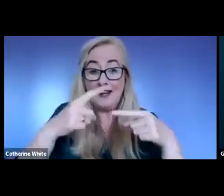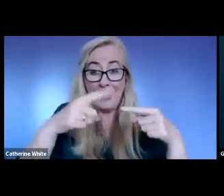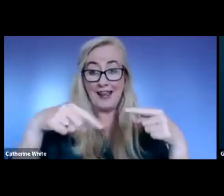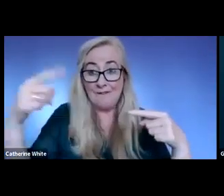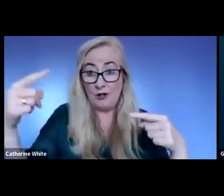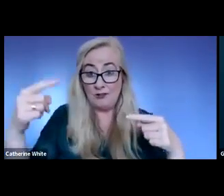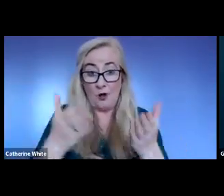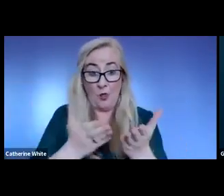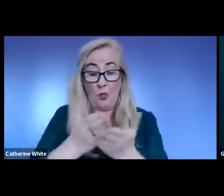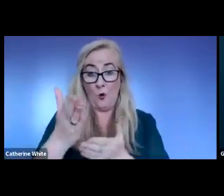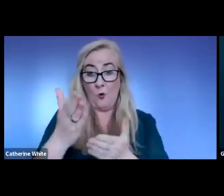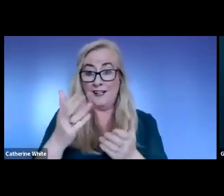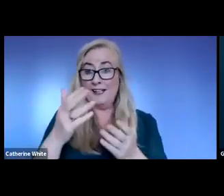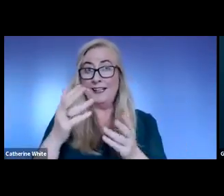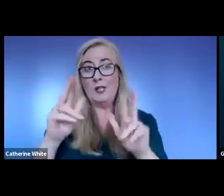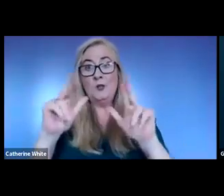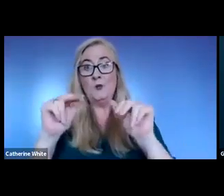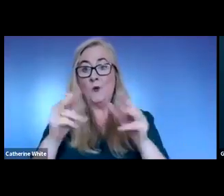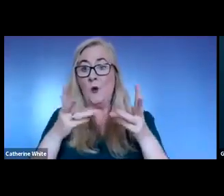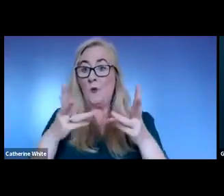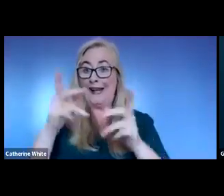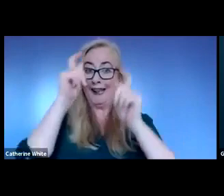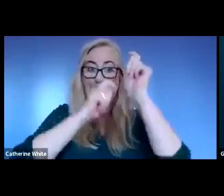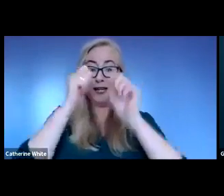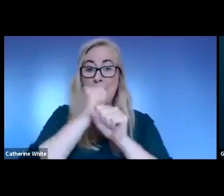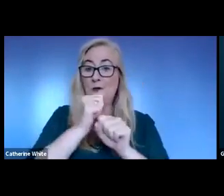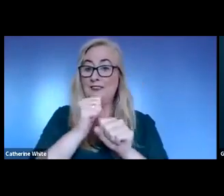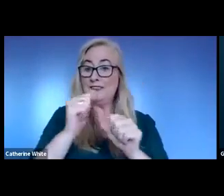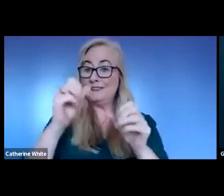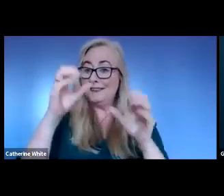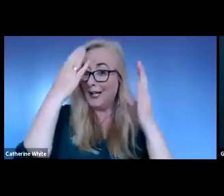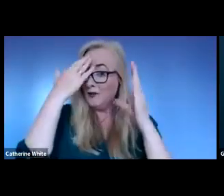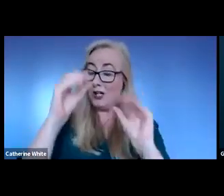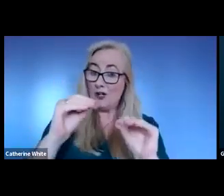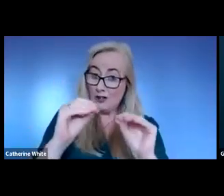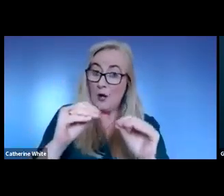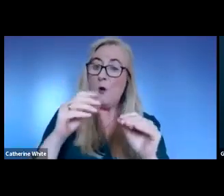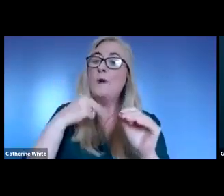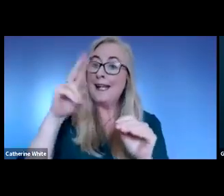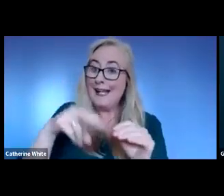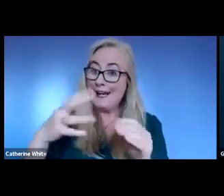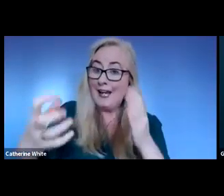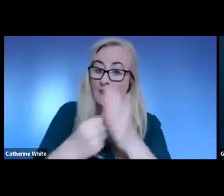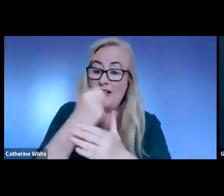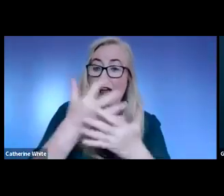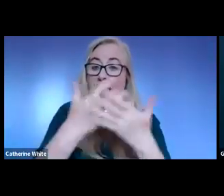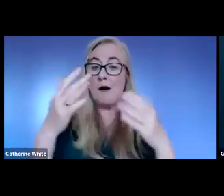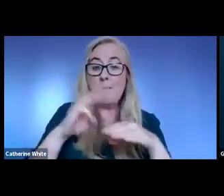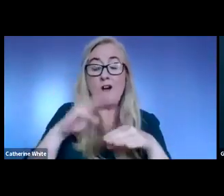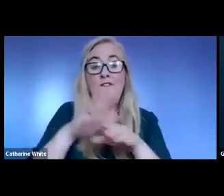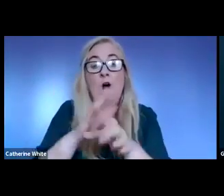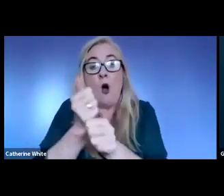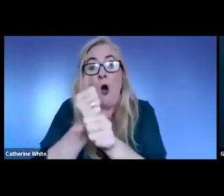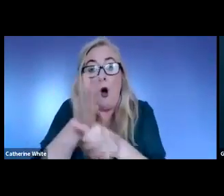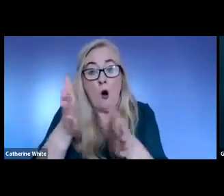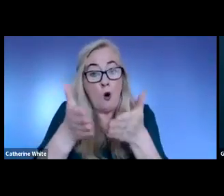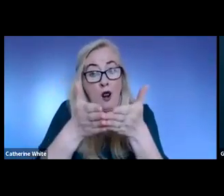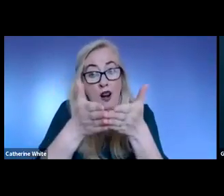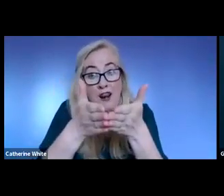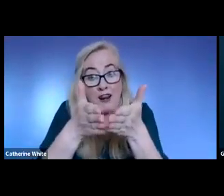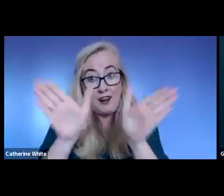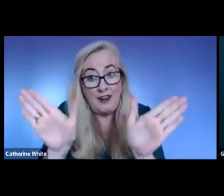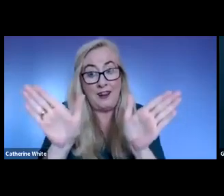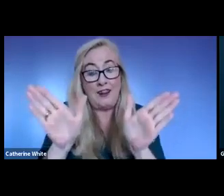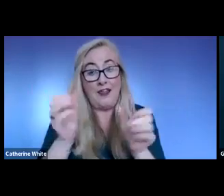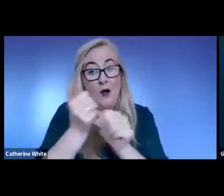new rethought education system, is a system that achieves a lot more for all on a much broader range of learning domains.